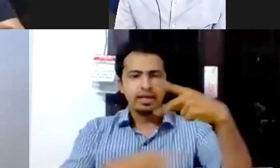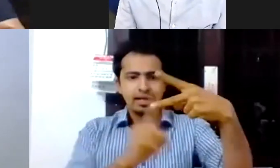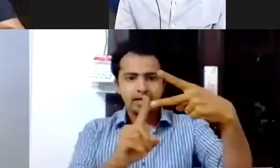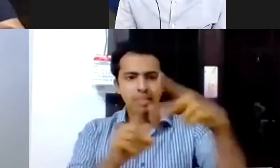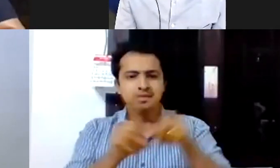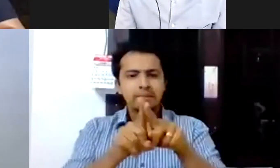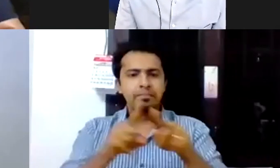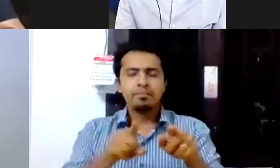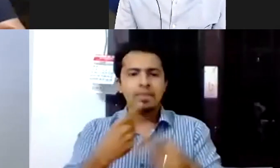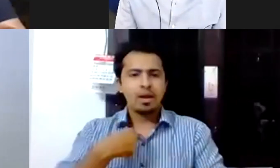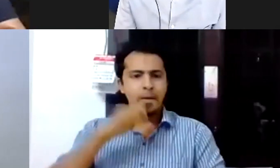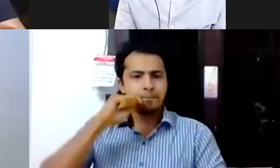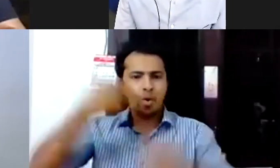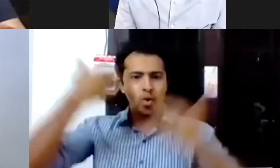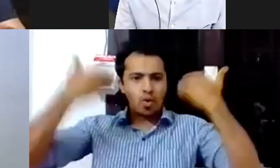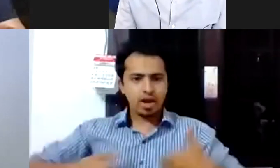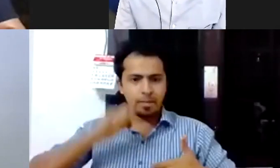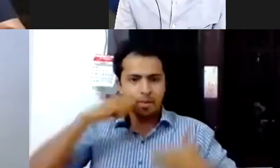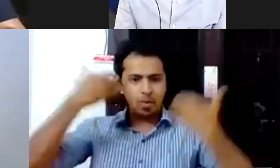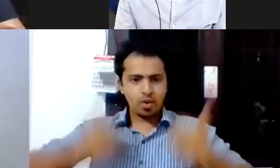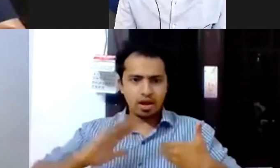Okay. And the second one.